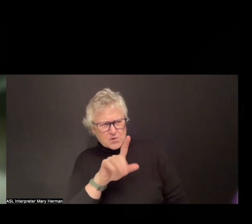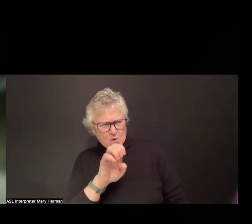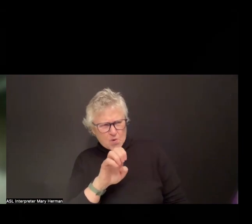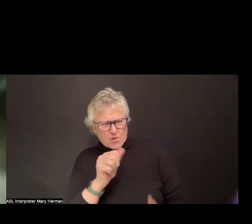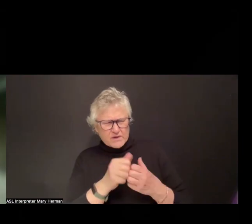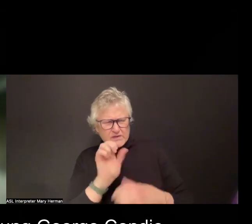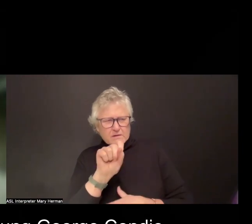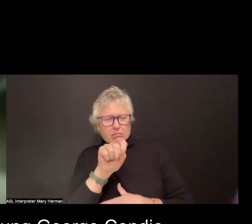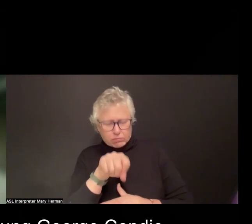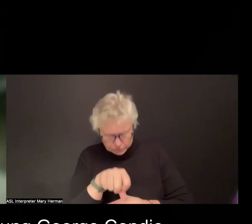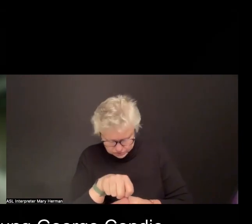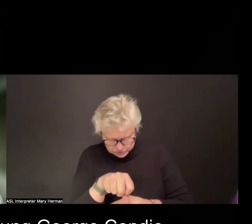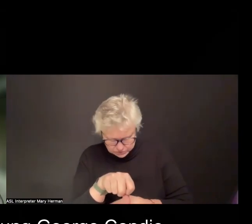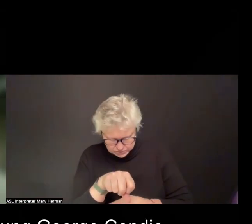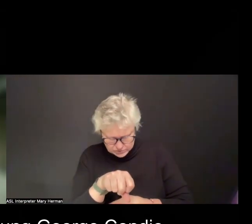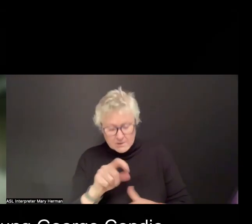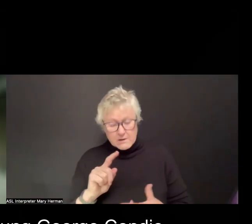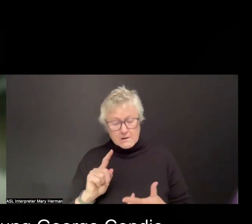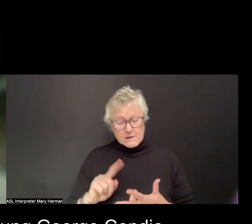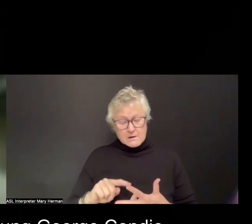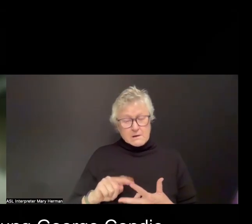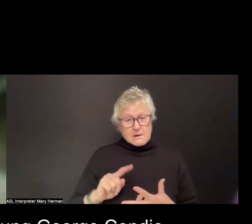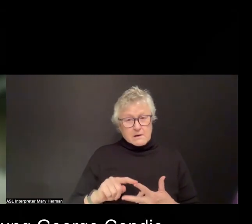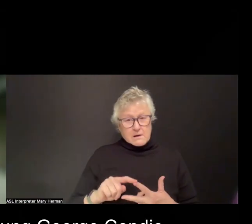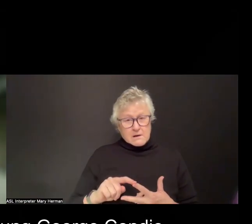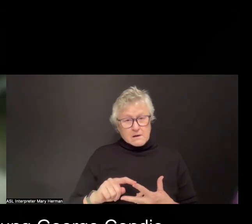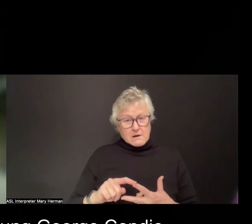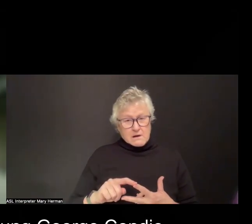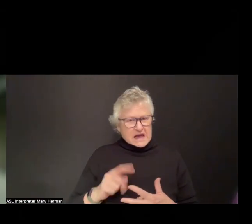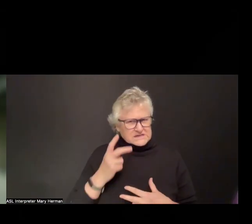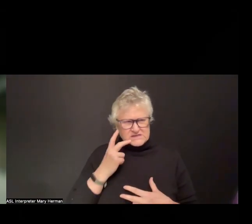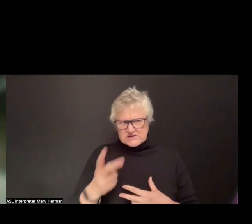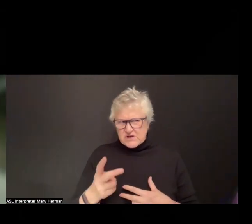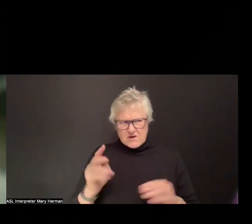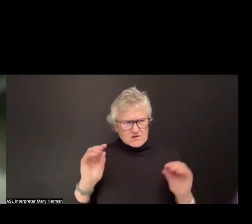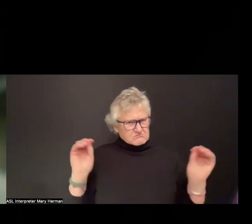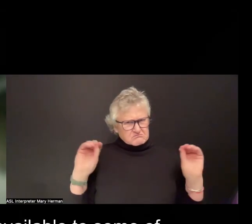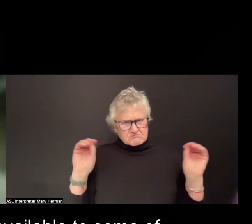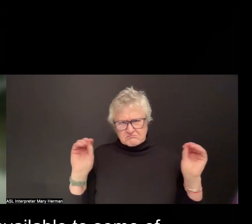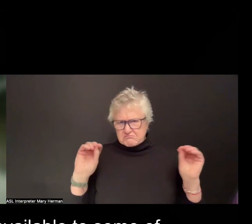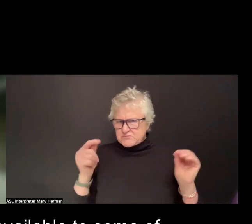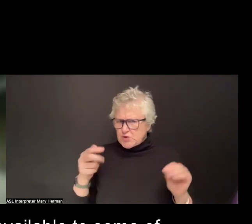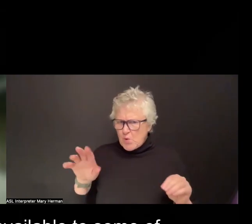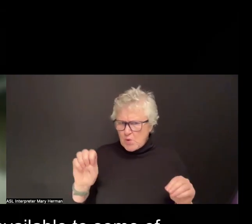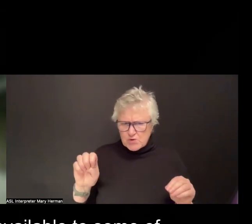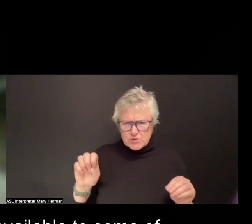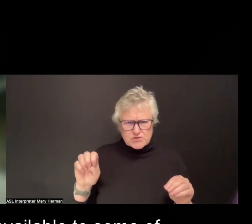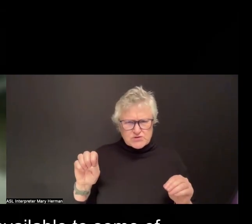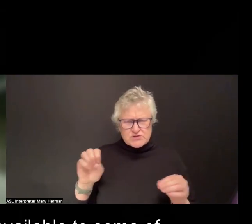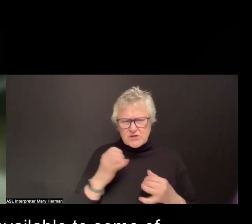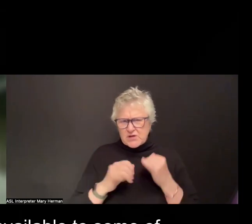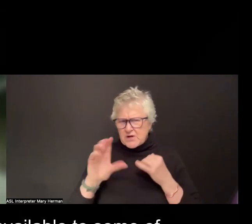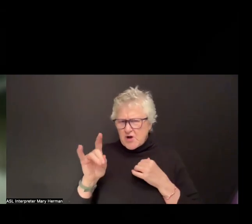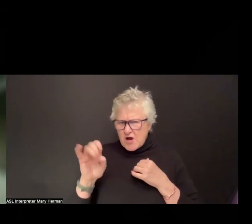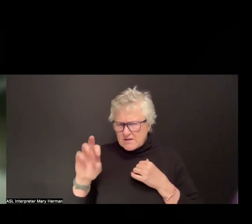Greenville. I saw no sign of young George Condick, who I heard had been reprieved, and a good thing, too. At least pity was available to some of